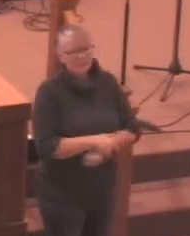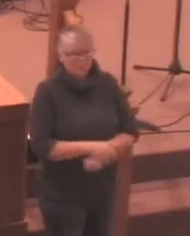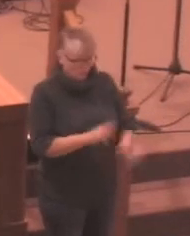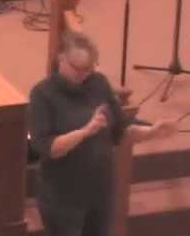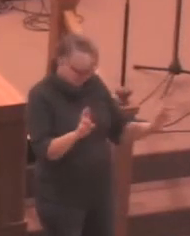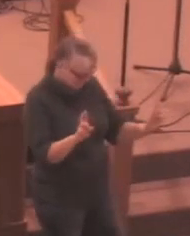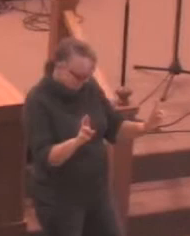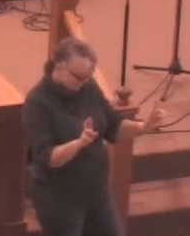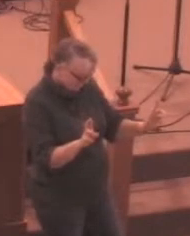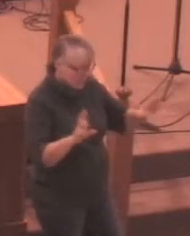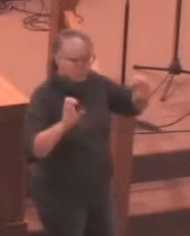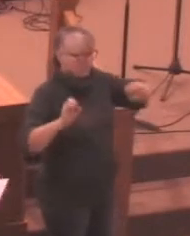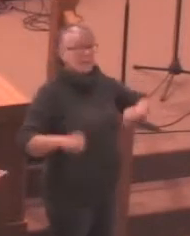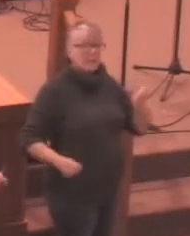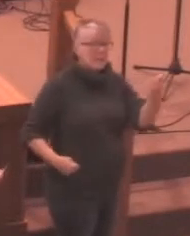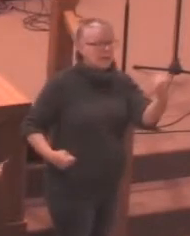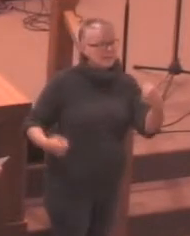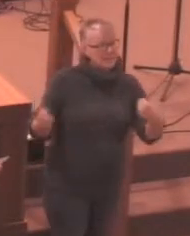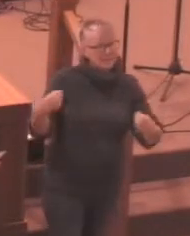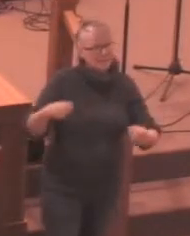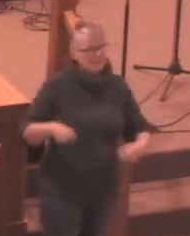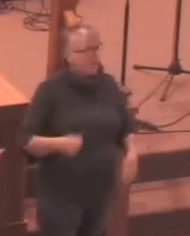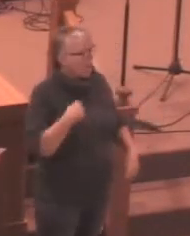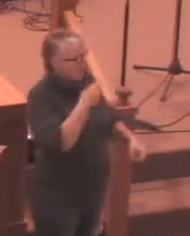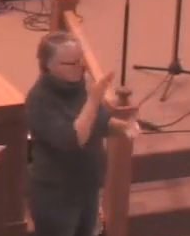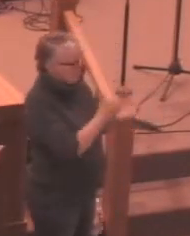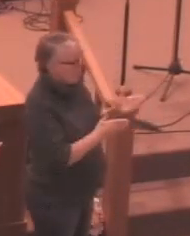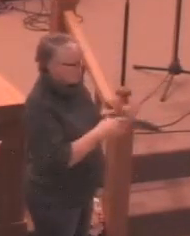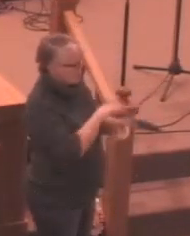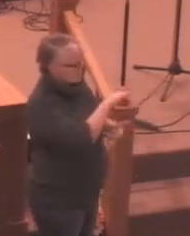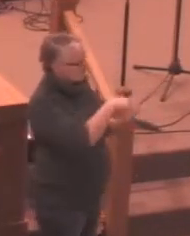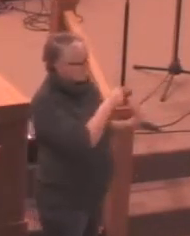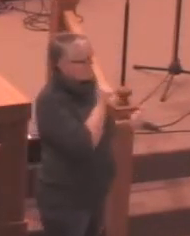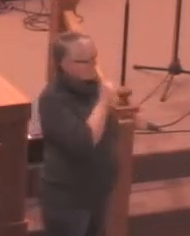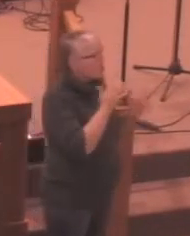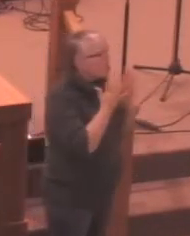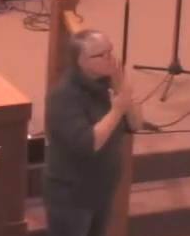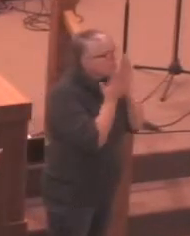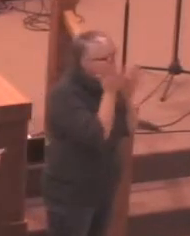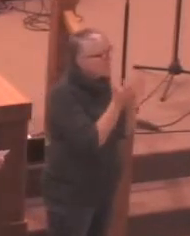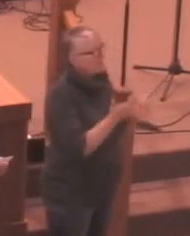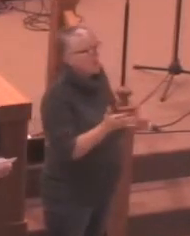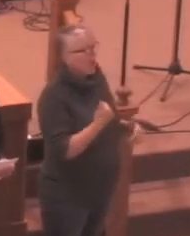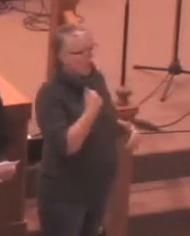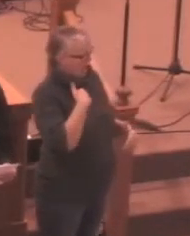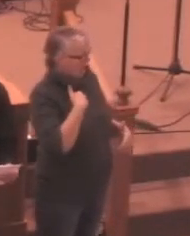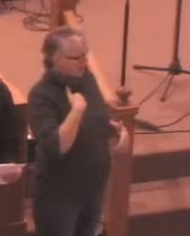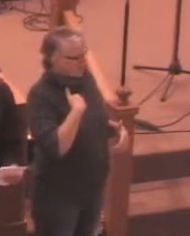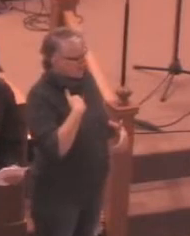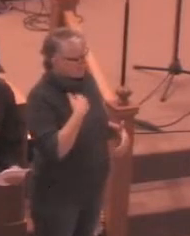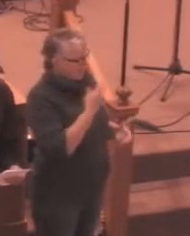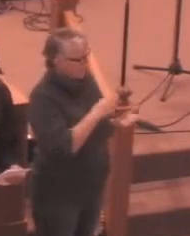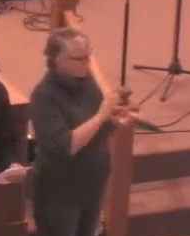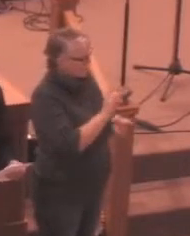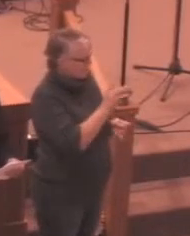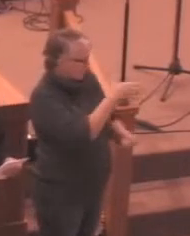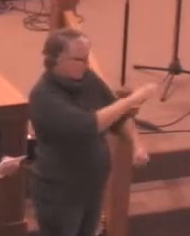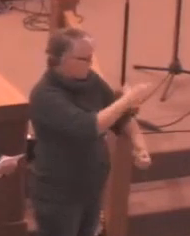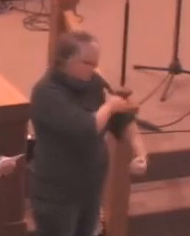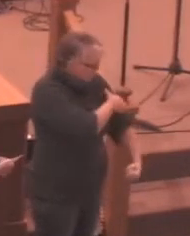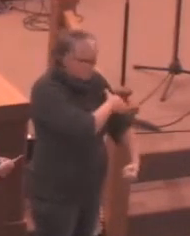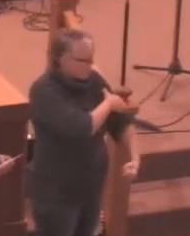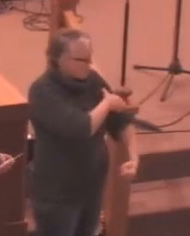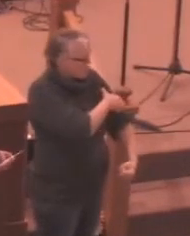You ready? All right. I am part of the fellowship of the unashamed. I have Holy Spirit